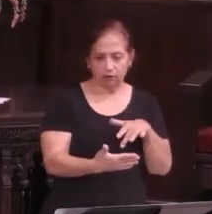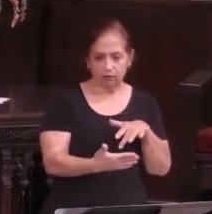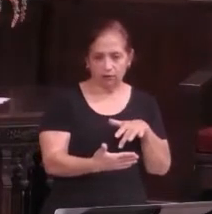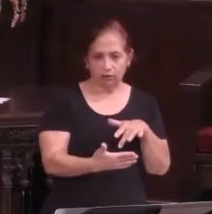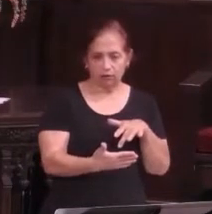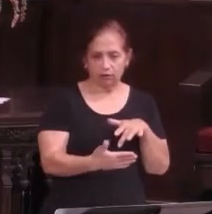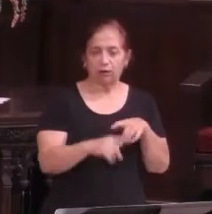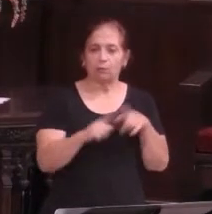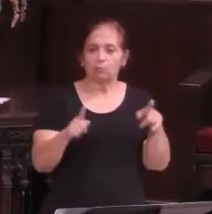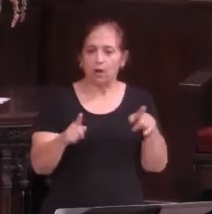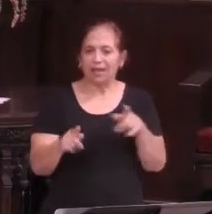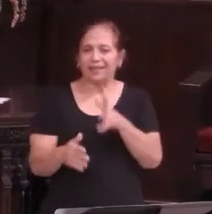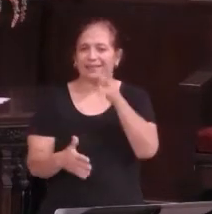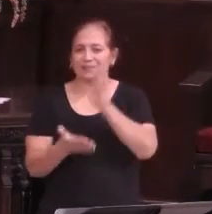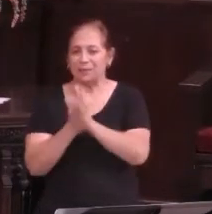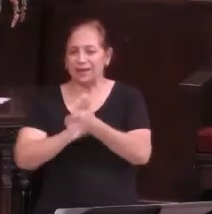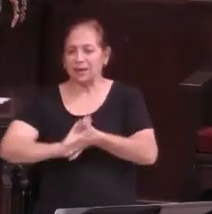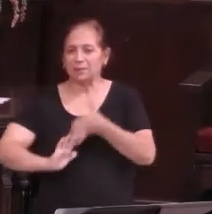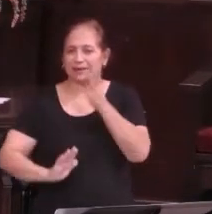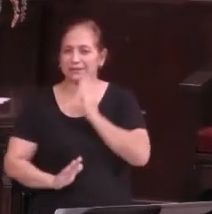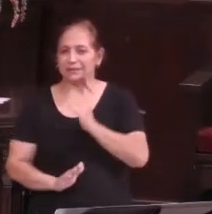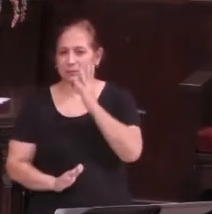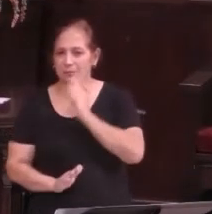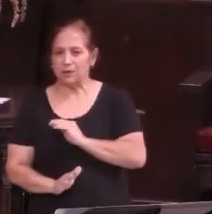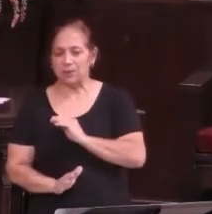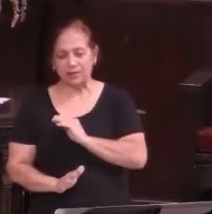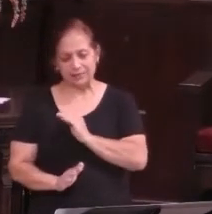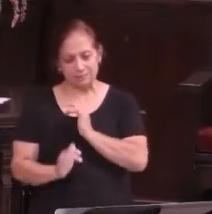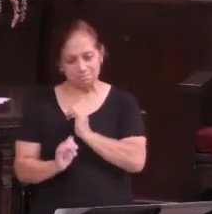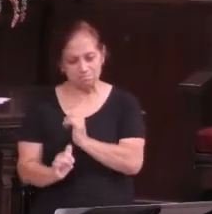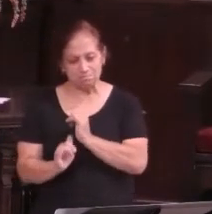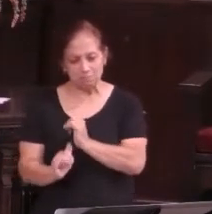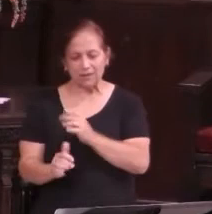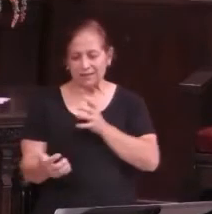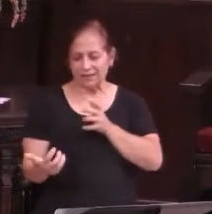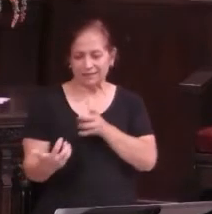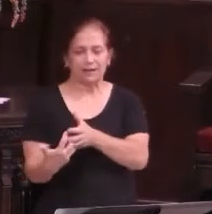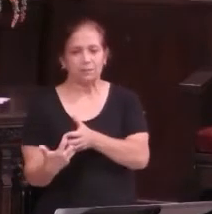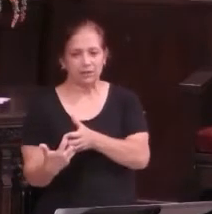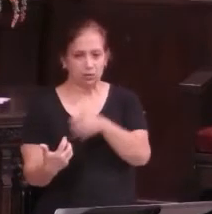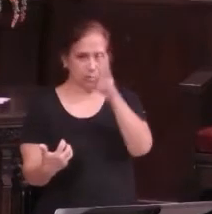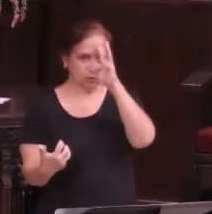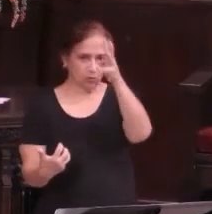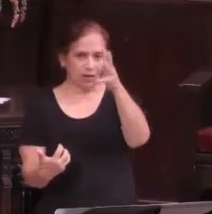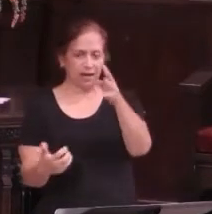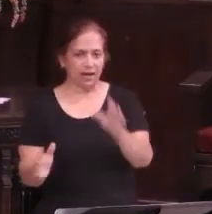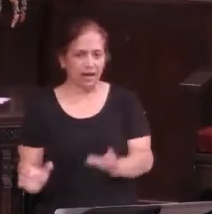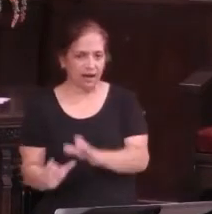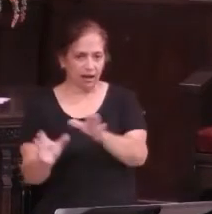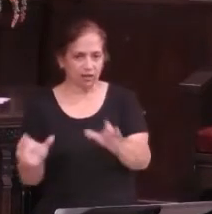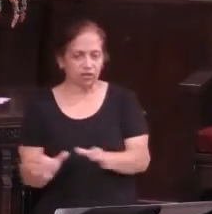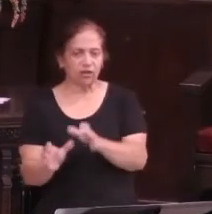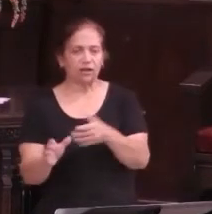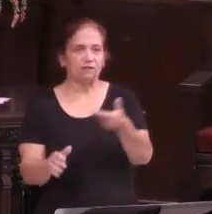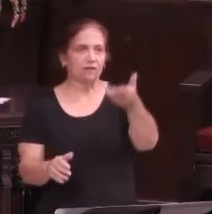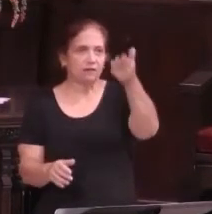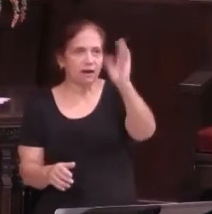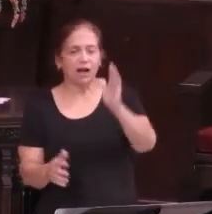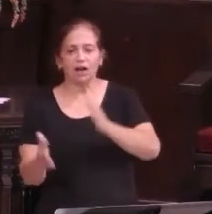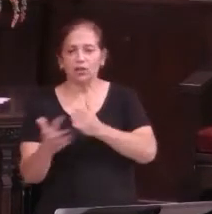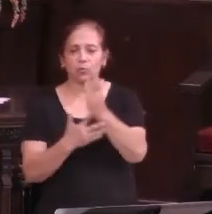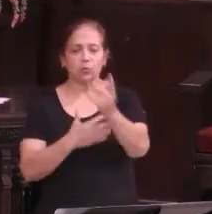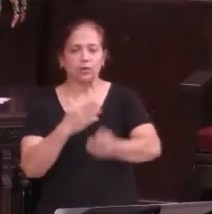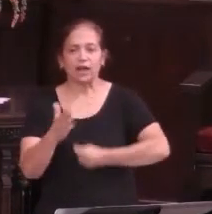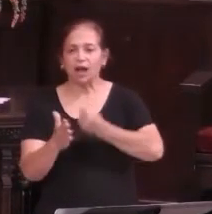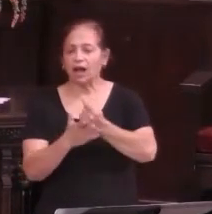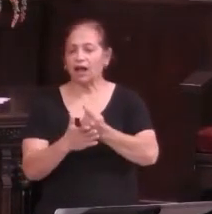were experiencing it. Finally, they tapped into the creative action of God throughout